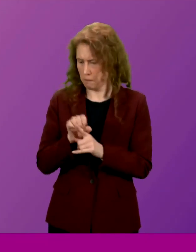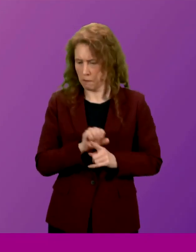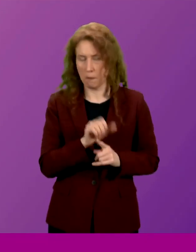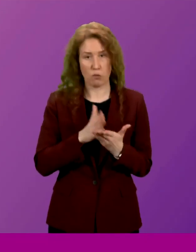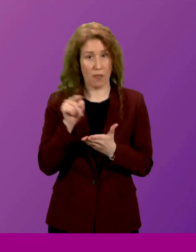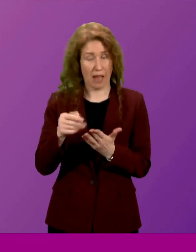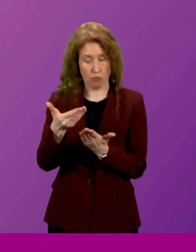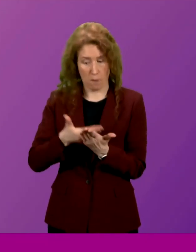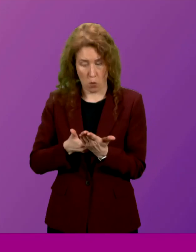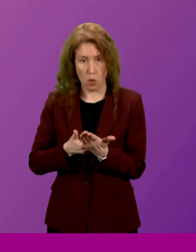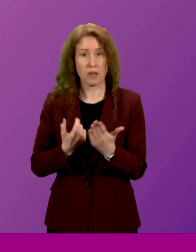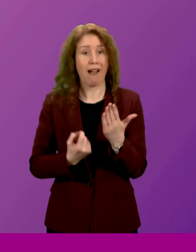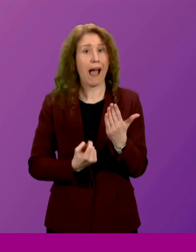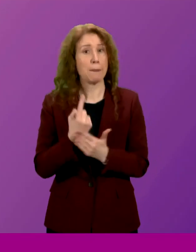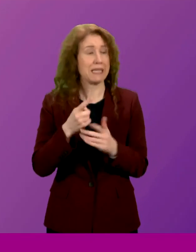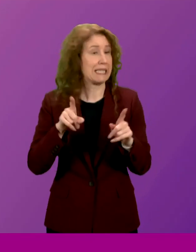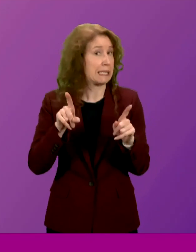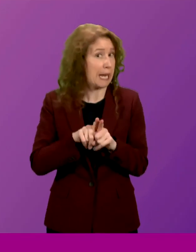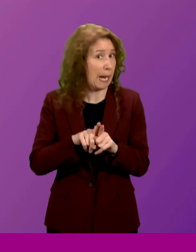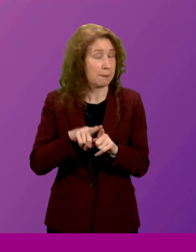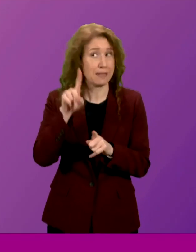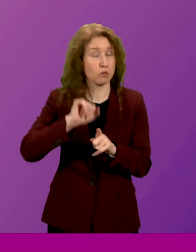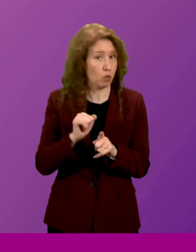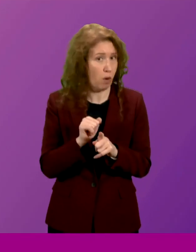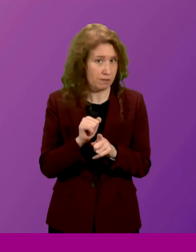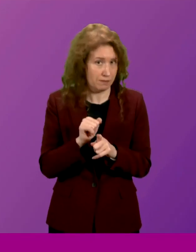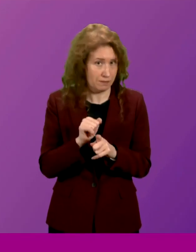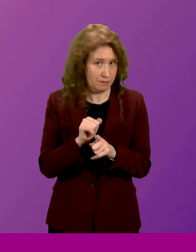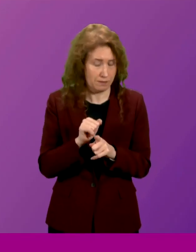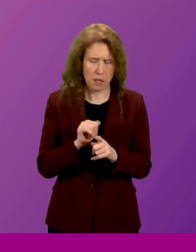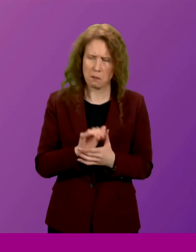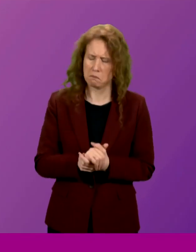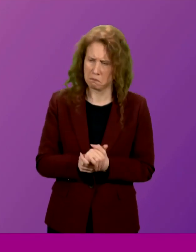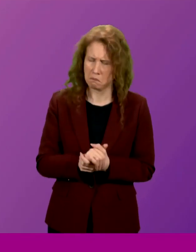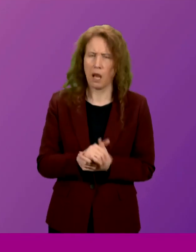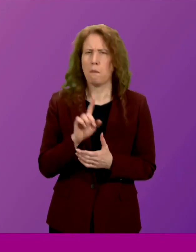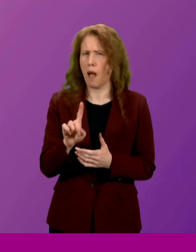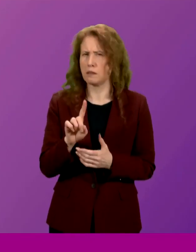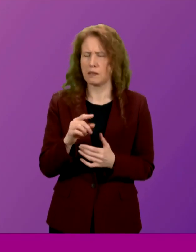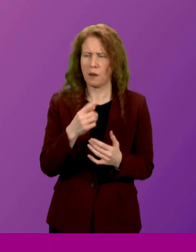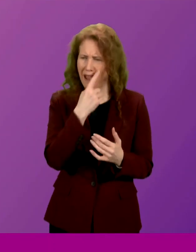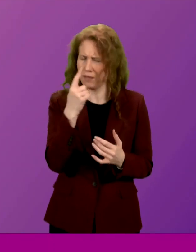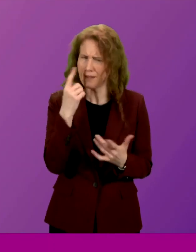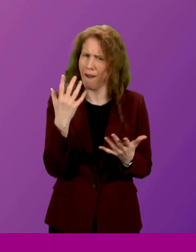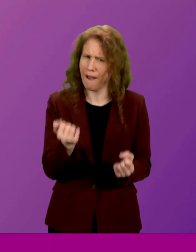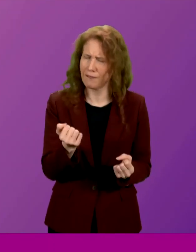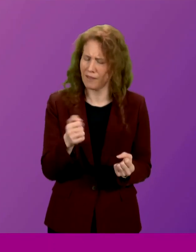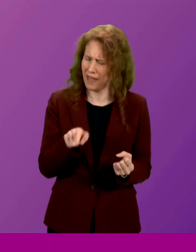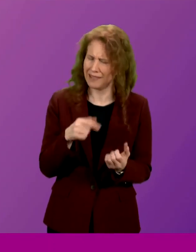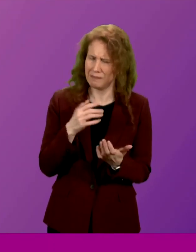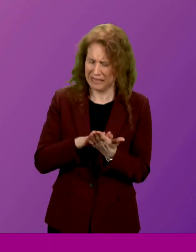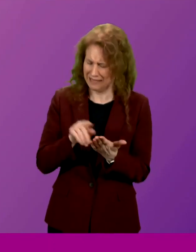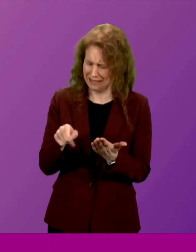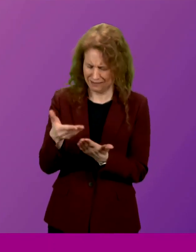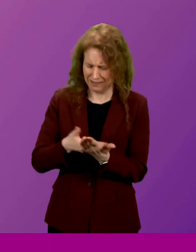Casey are presenting in the same way in Scotland." Now, in light of the available evidence, Presiding Officer, that claim